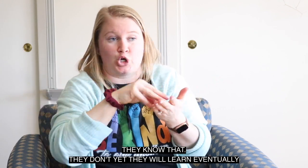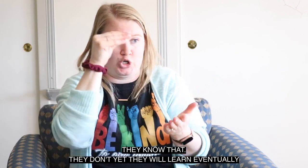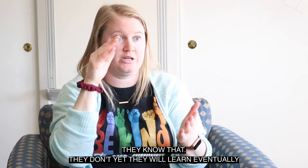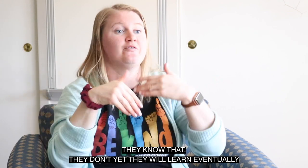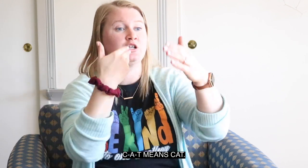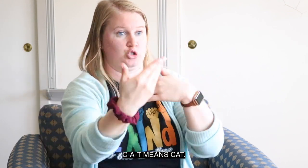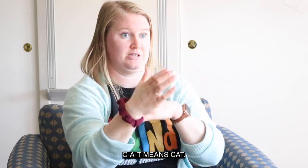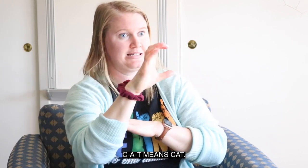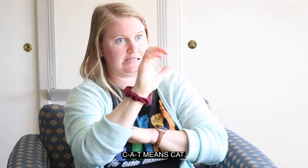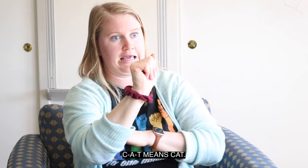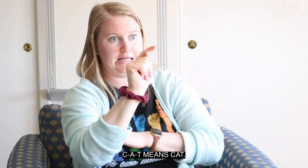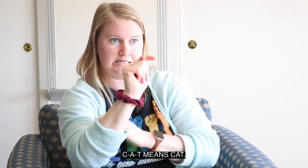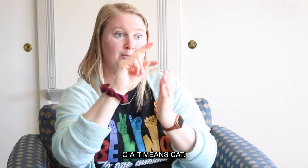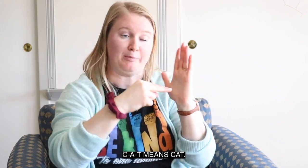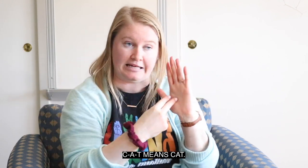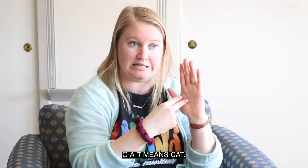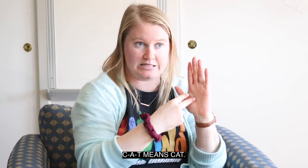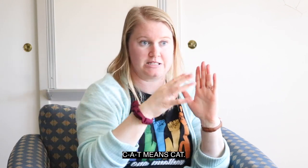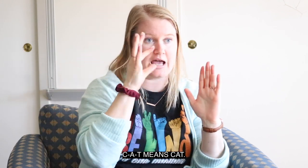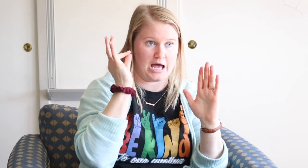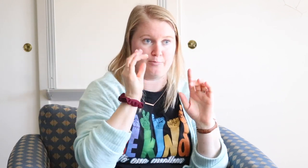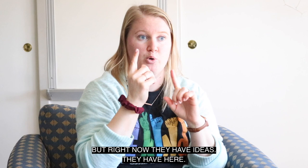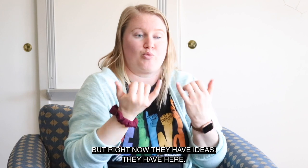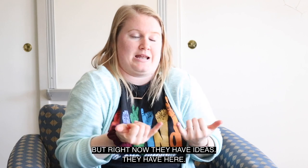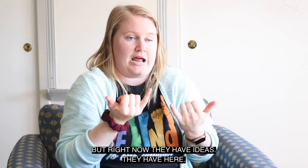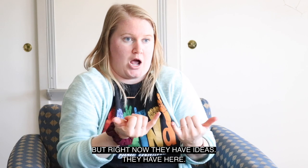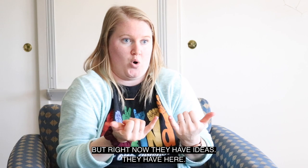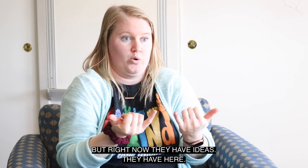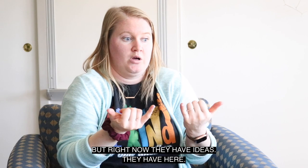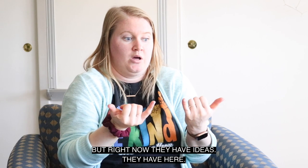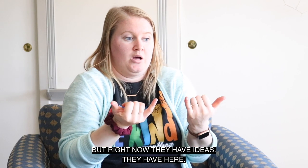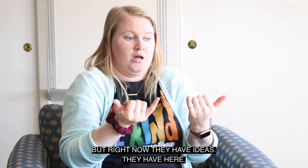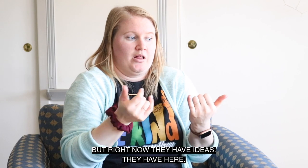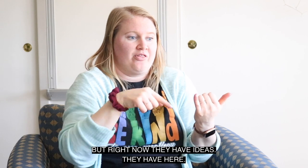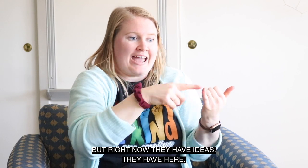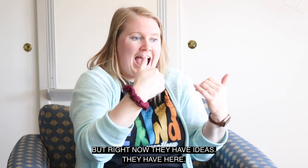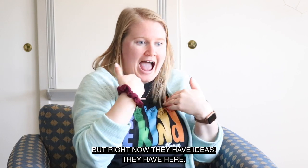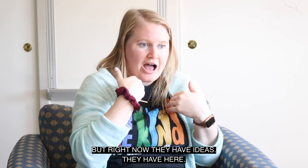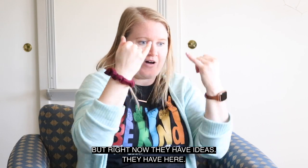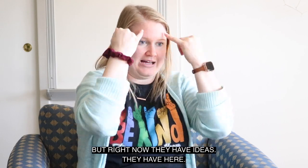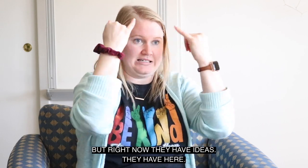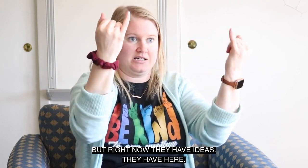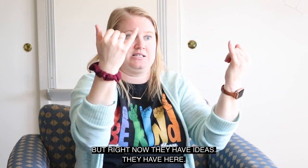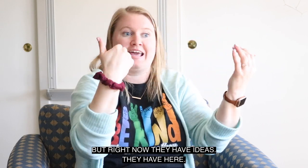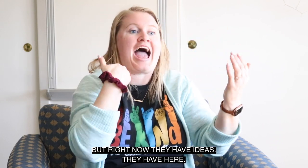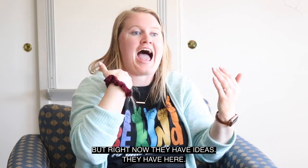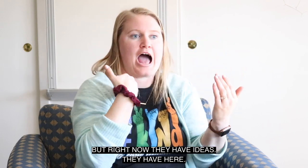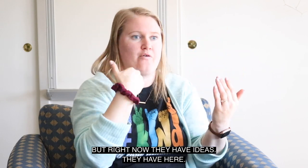learn eventually C-A-T means cat, but right now they have ideas. They have